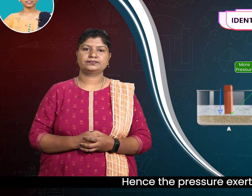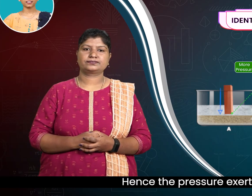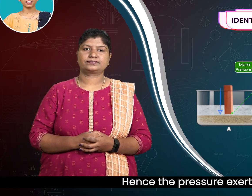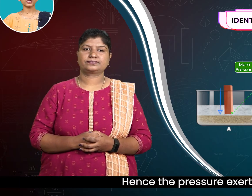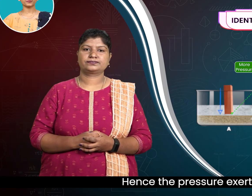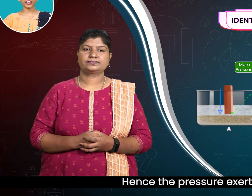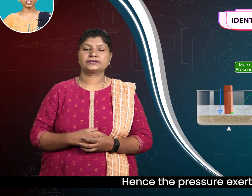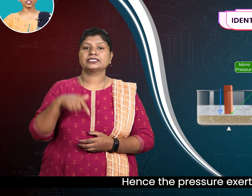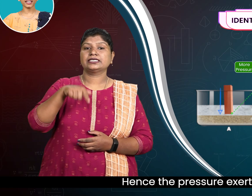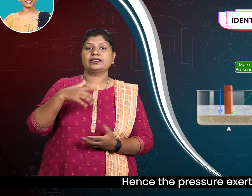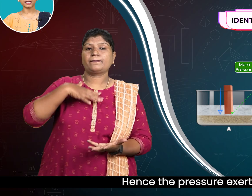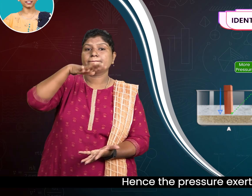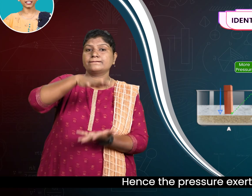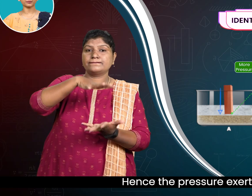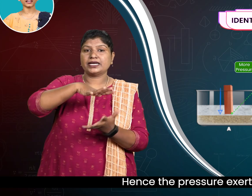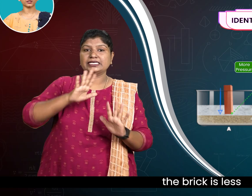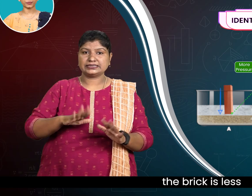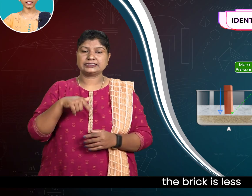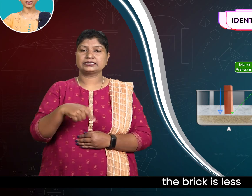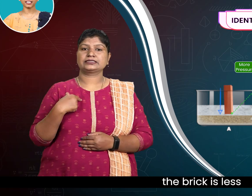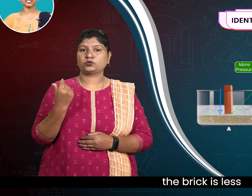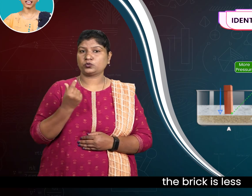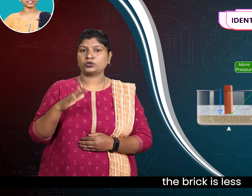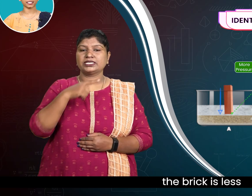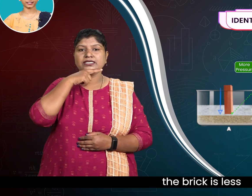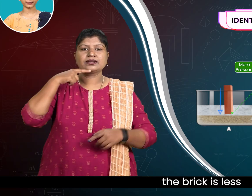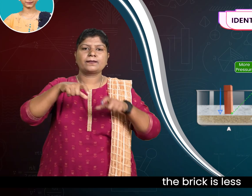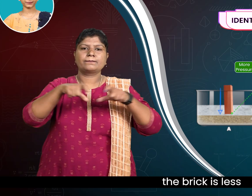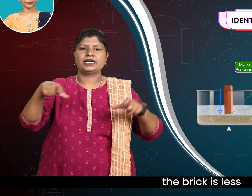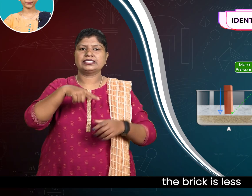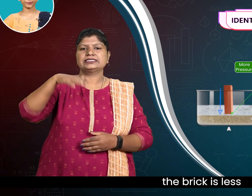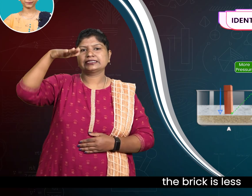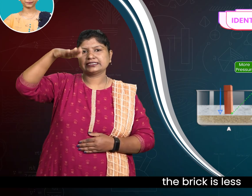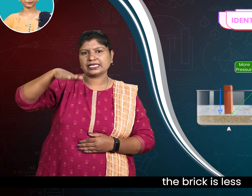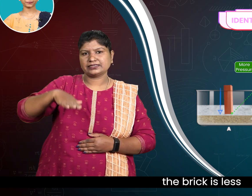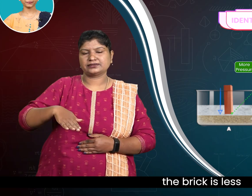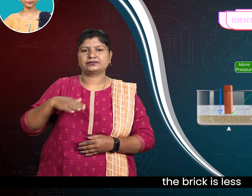Hence, the pressure exerted by the brick is less.